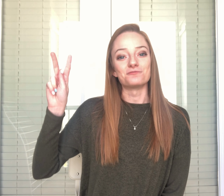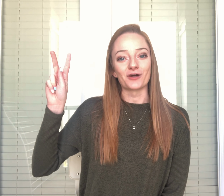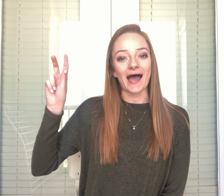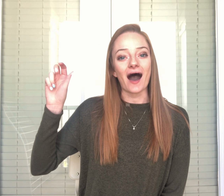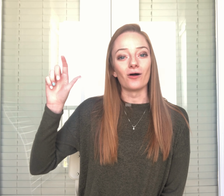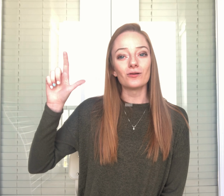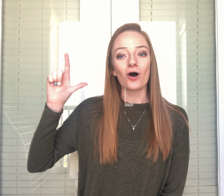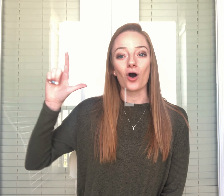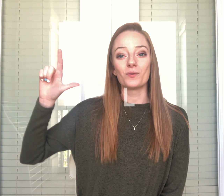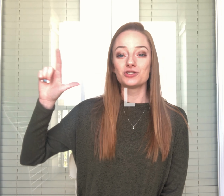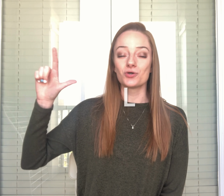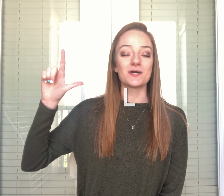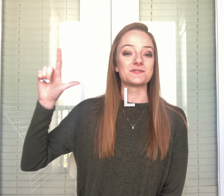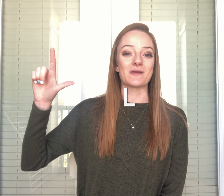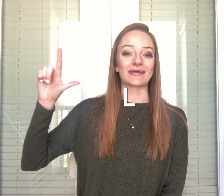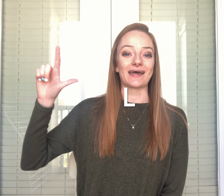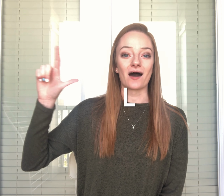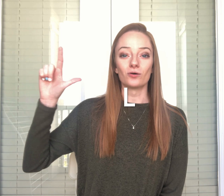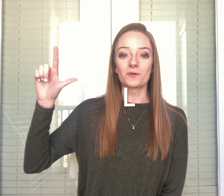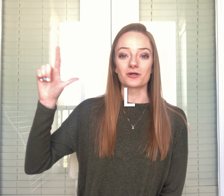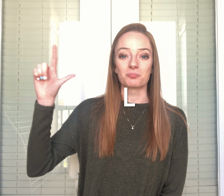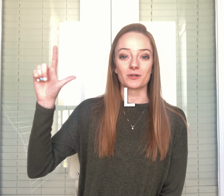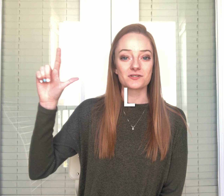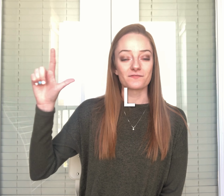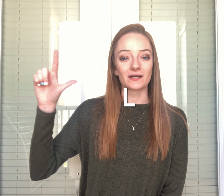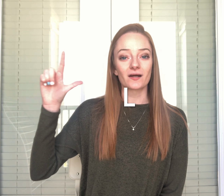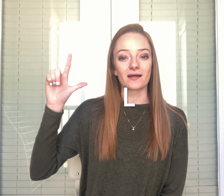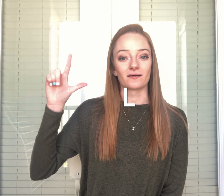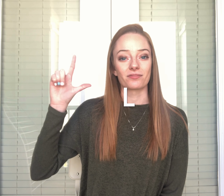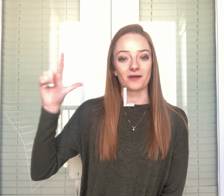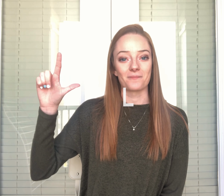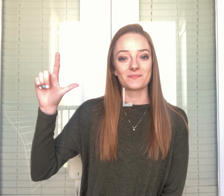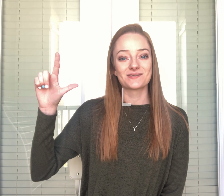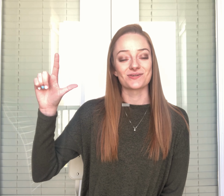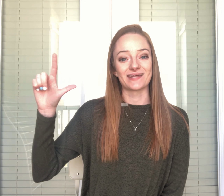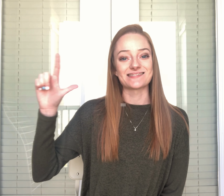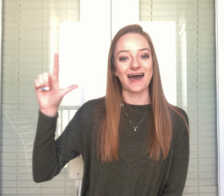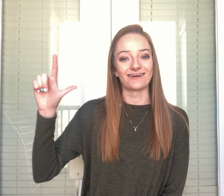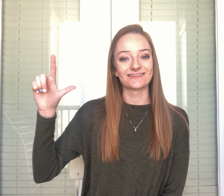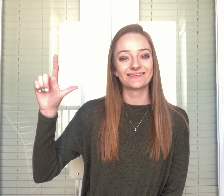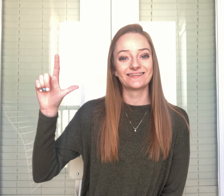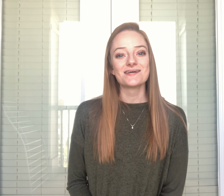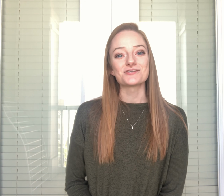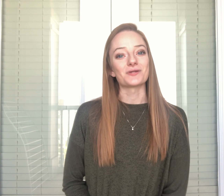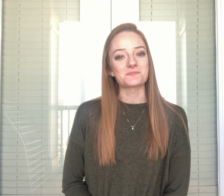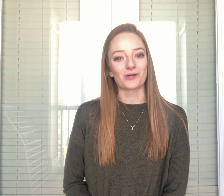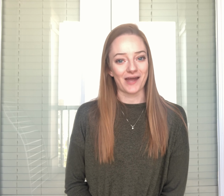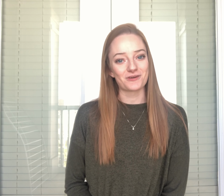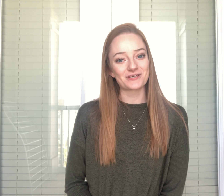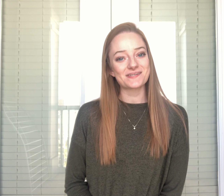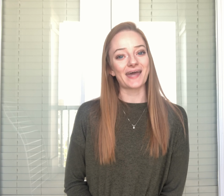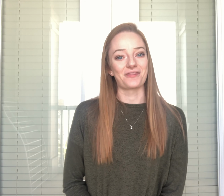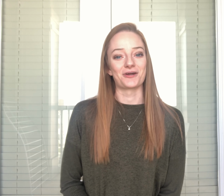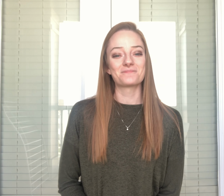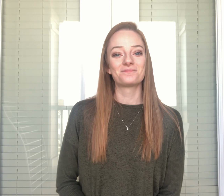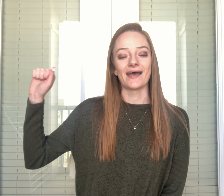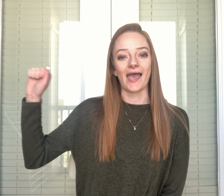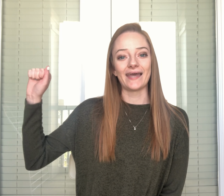for L, all we do is make an L with our pointer finger and our thumb. So that's L. So let's put everything together. A,